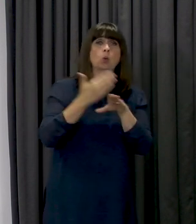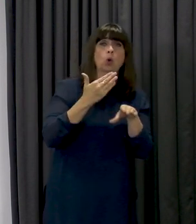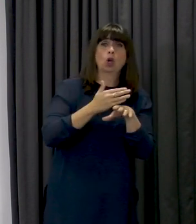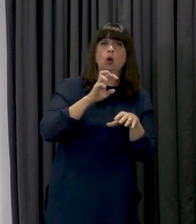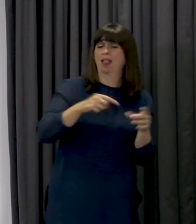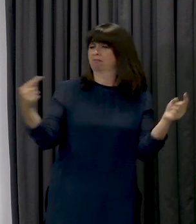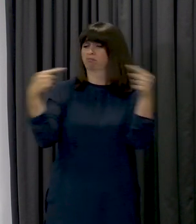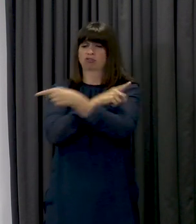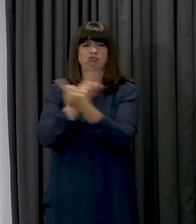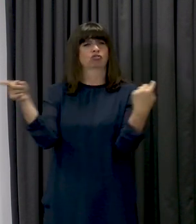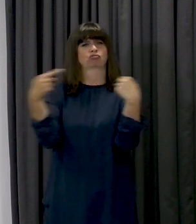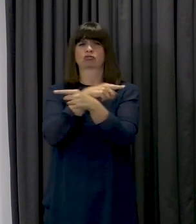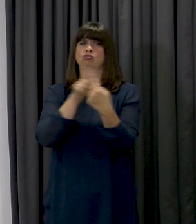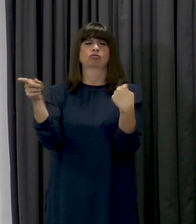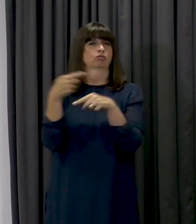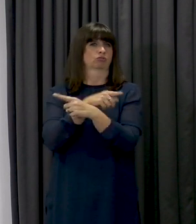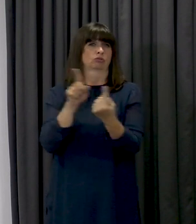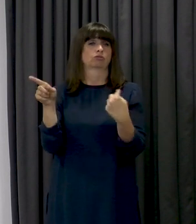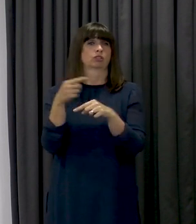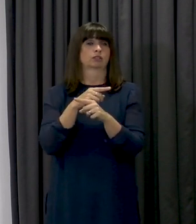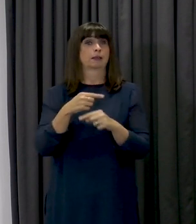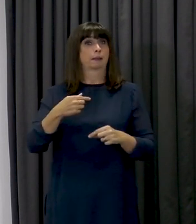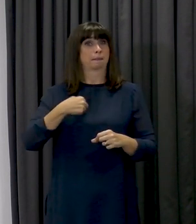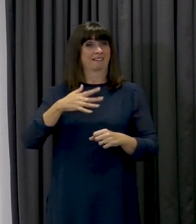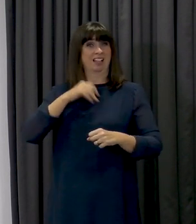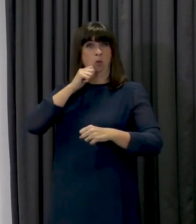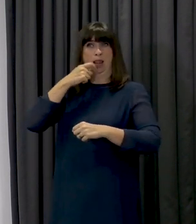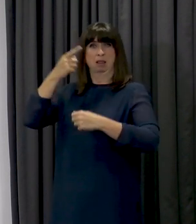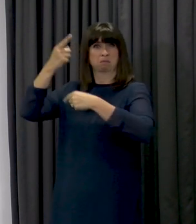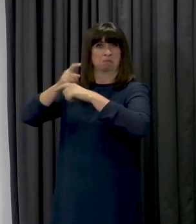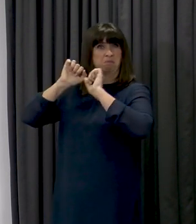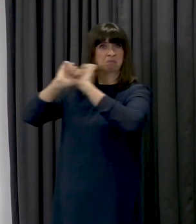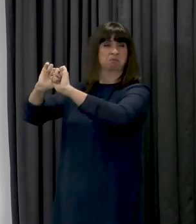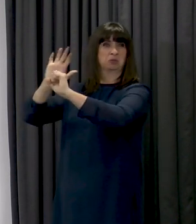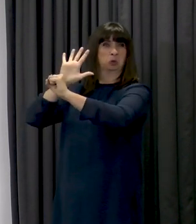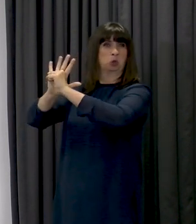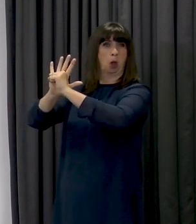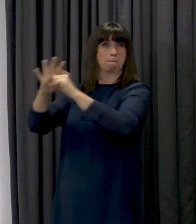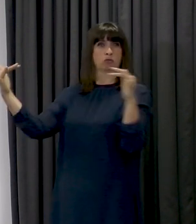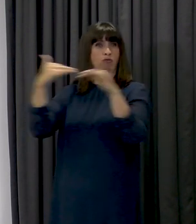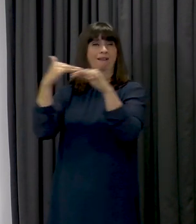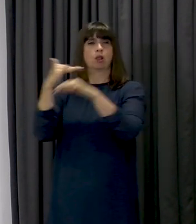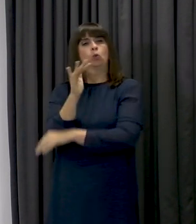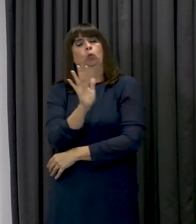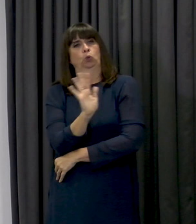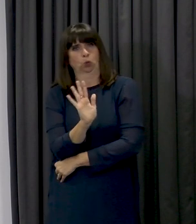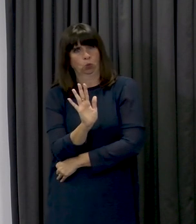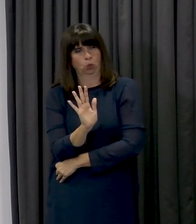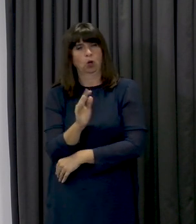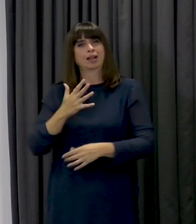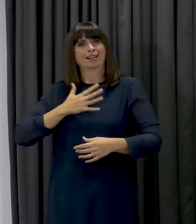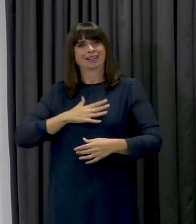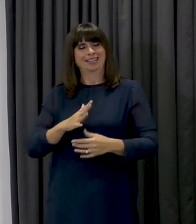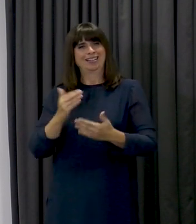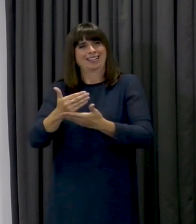Wales. So my focus is not on closing borders, it's about making that safe. And we have